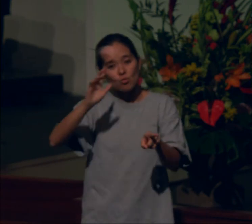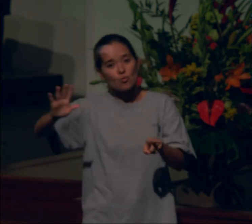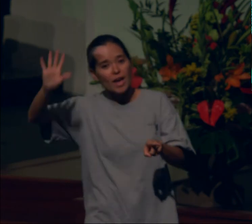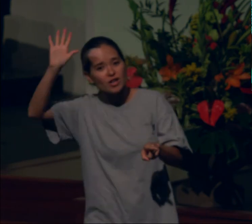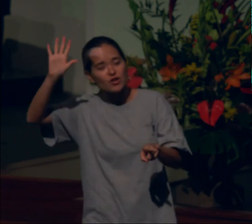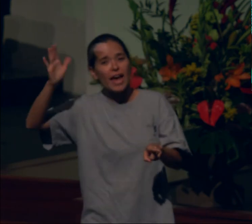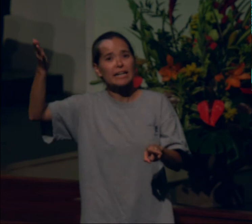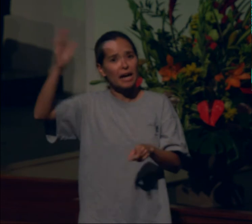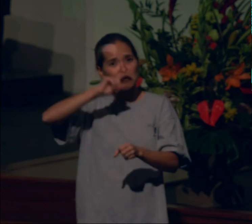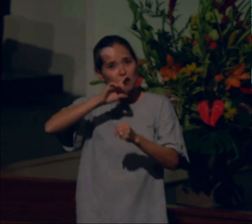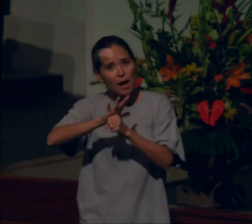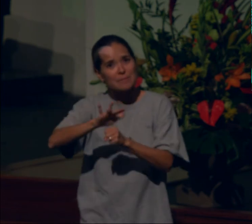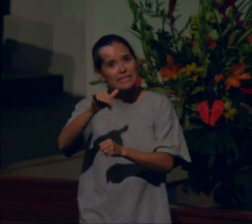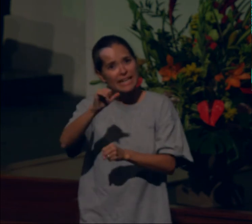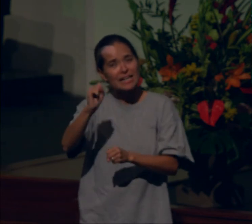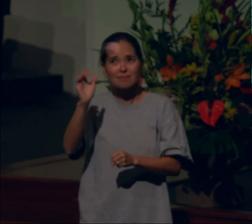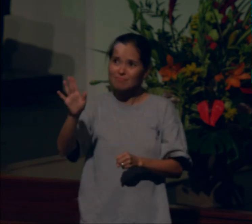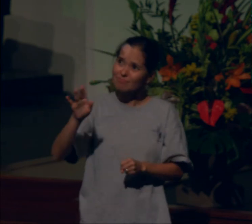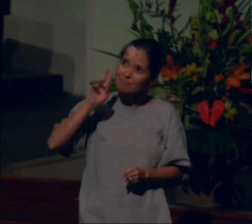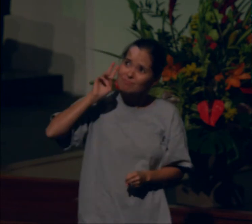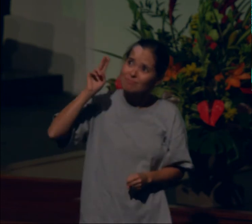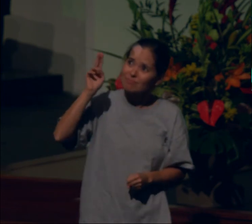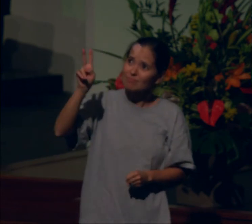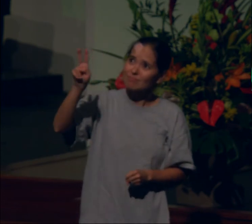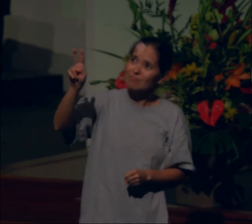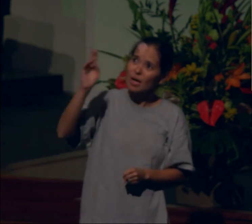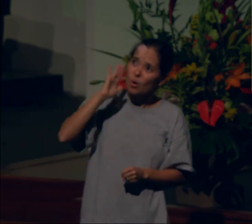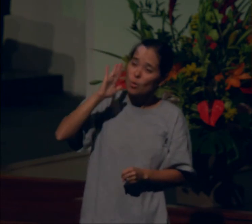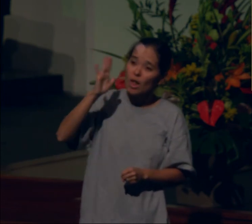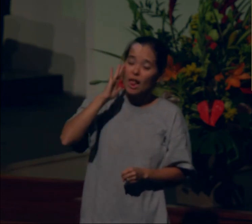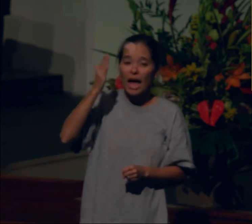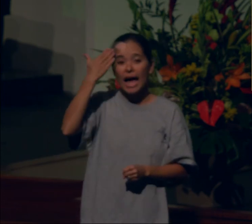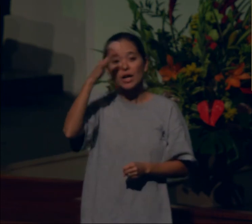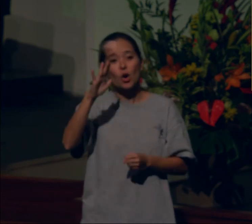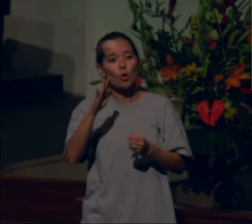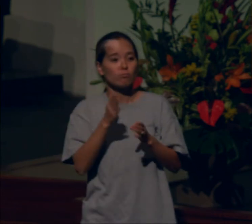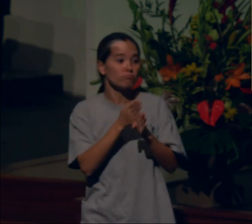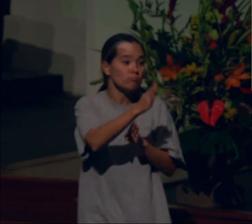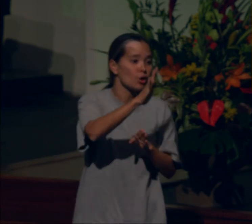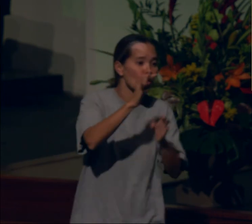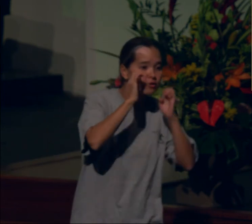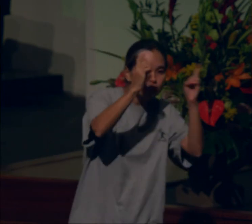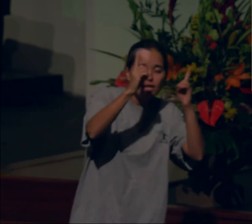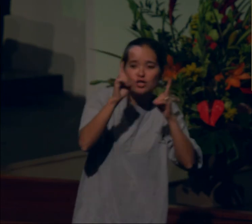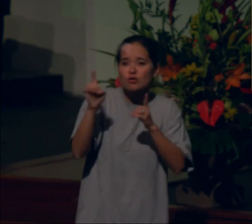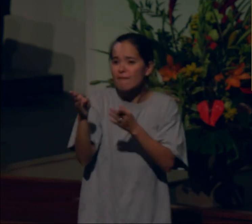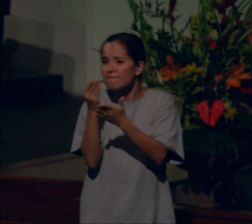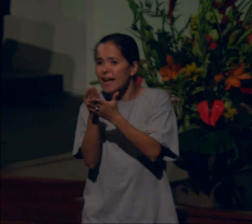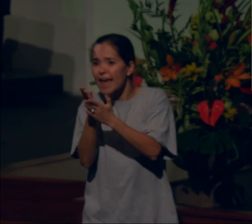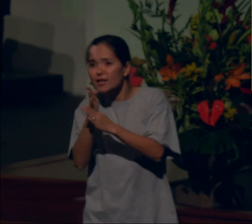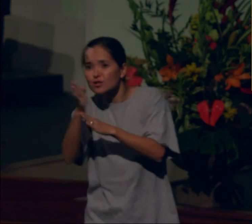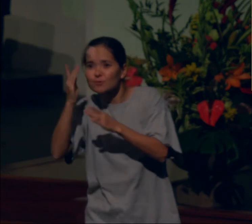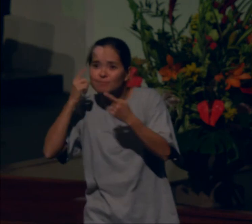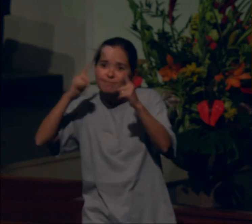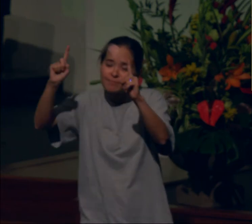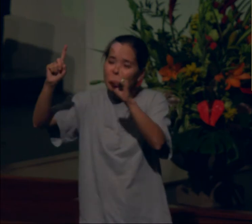a place where God has spoken something over you. I don't know if it's educational. I don't know if it's financial. I don't know if it's occupational.